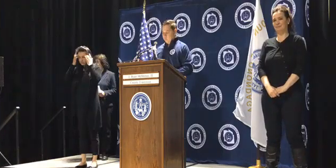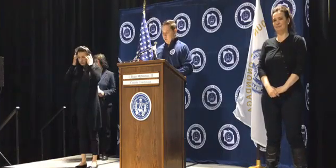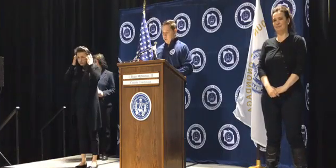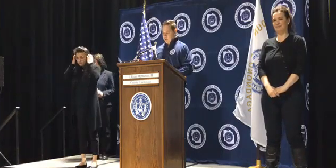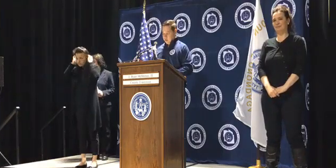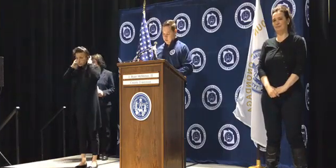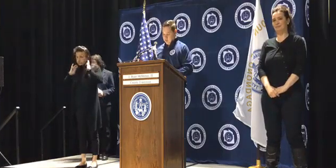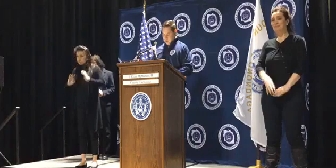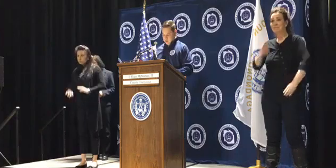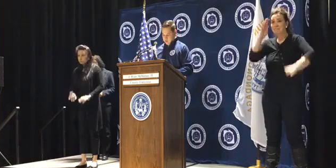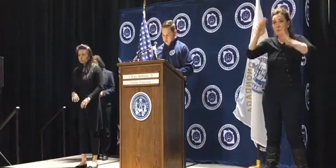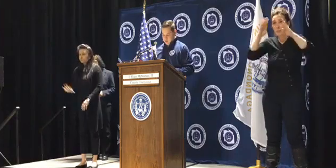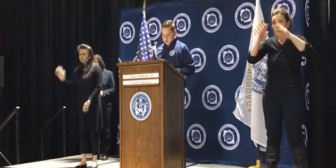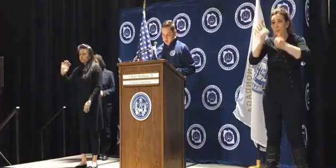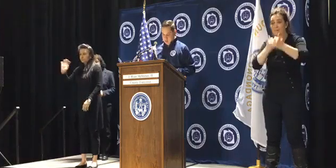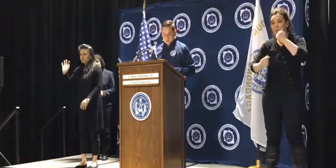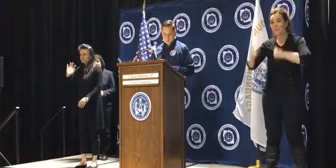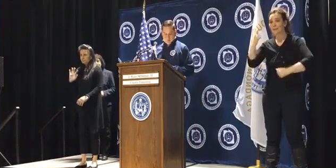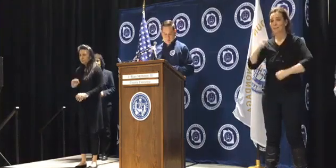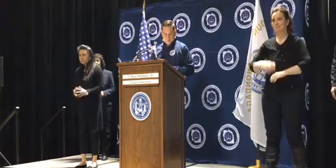Hello, everybody.